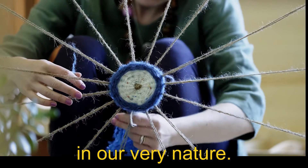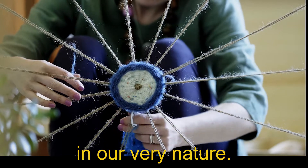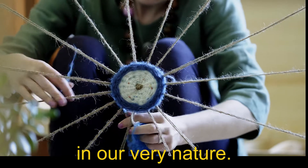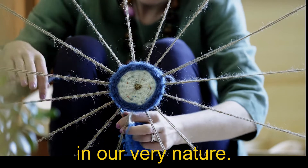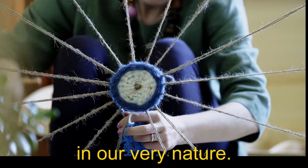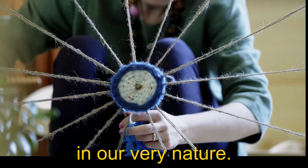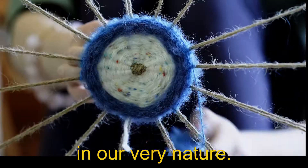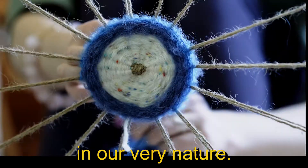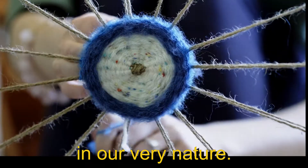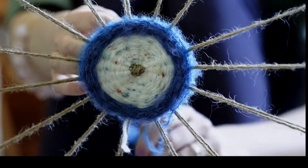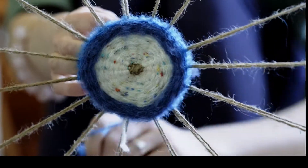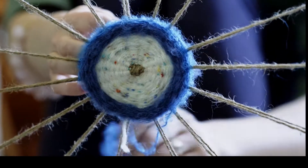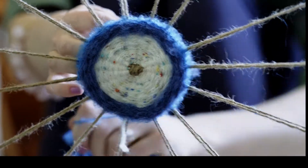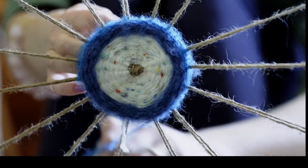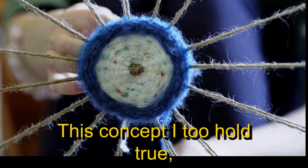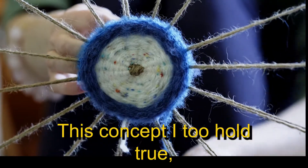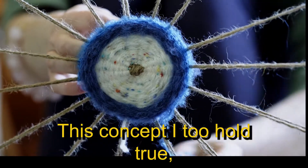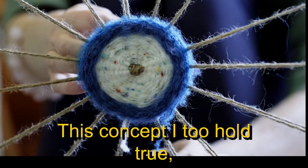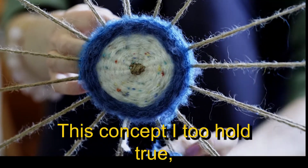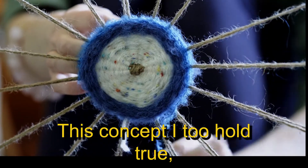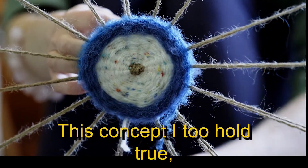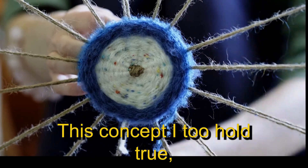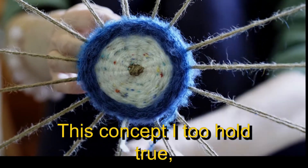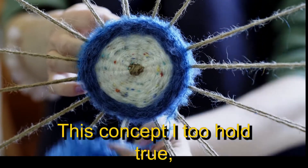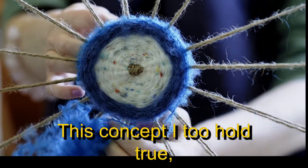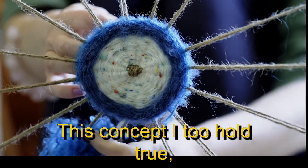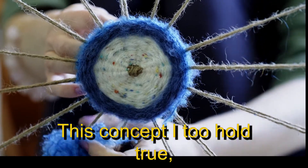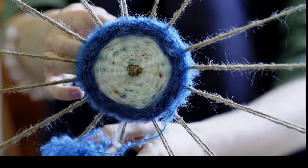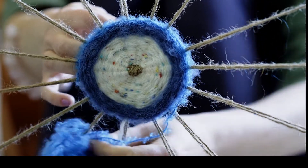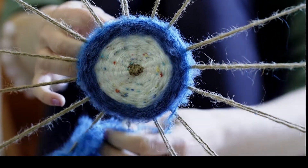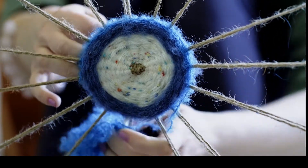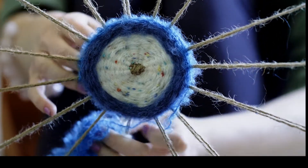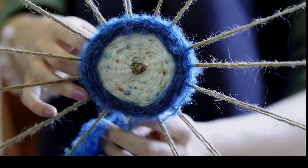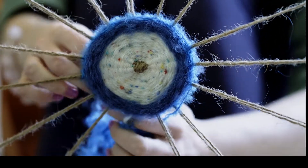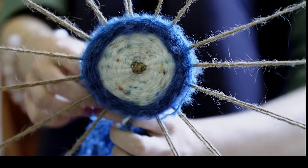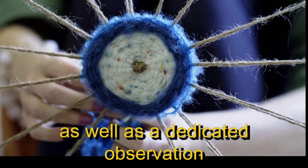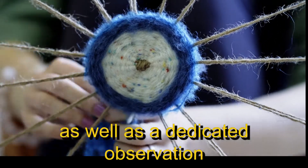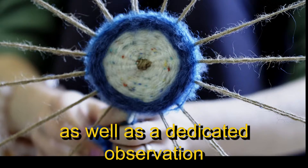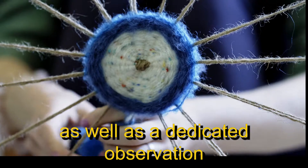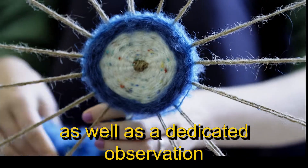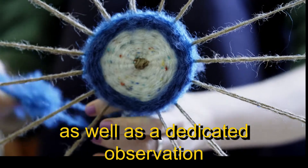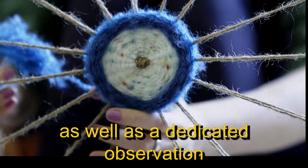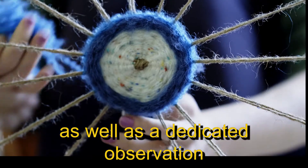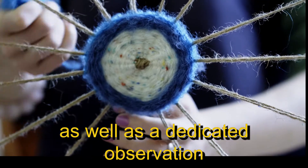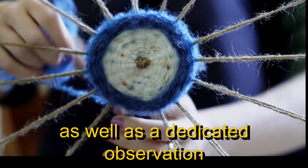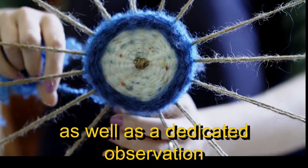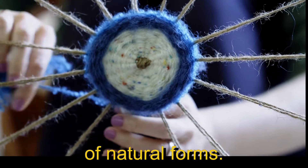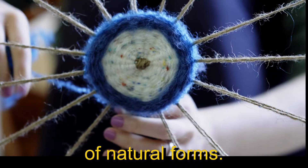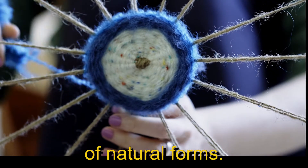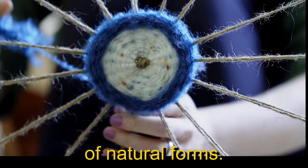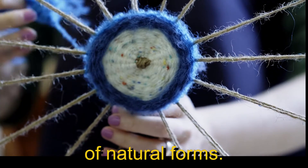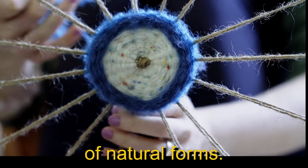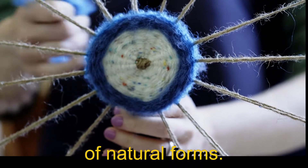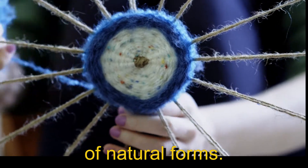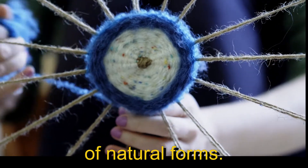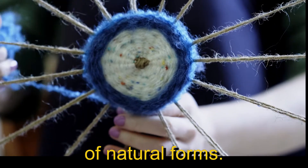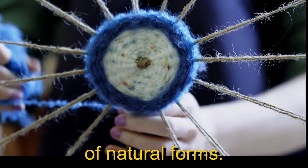in our very nature. This concept I too hold true. As well as a dedicated observation of natural forms,